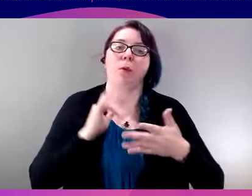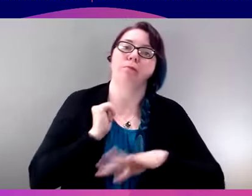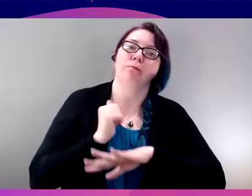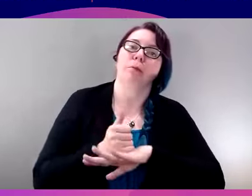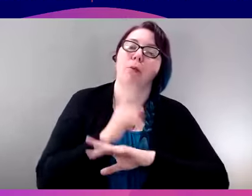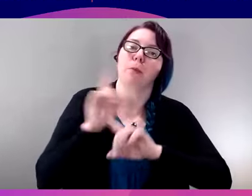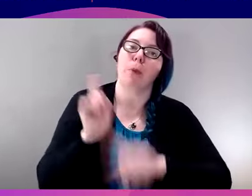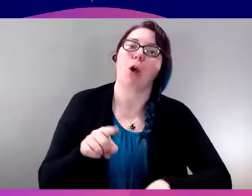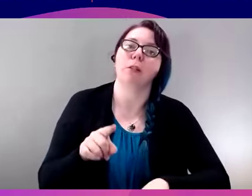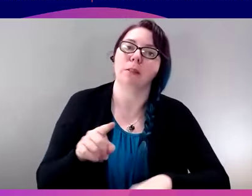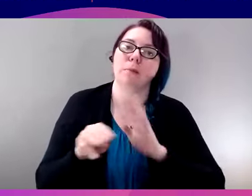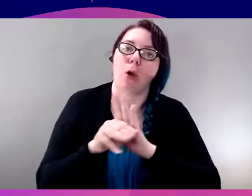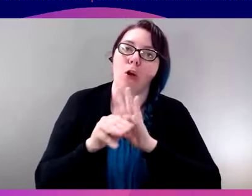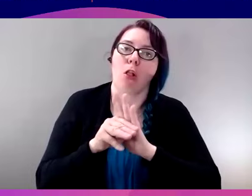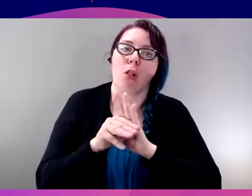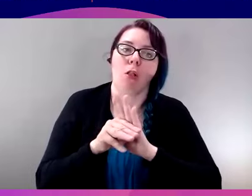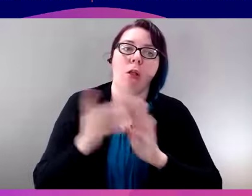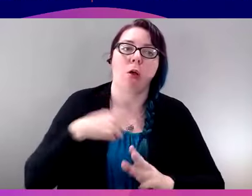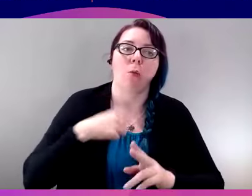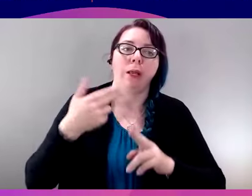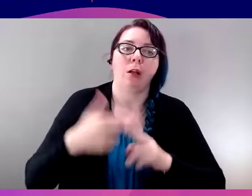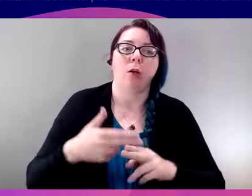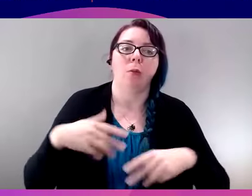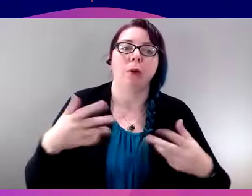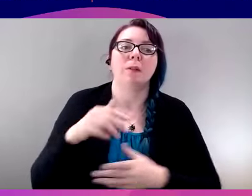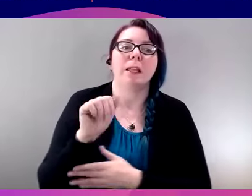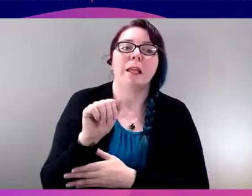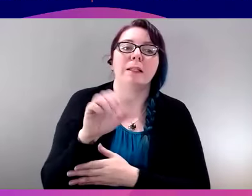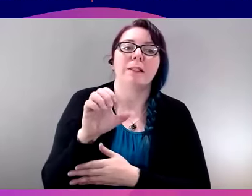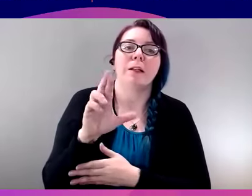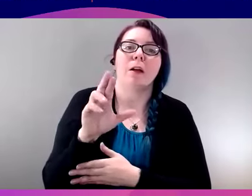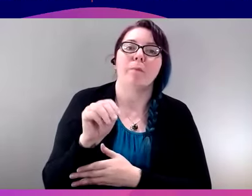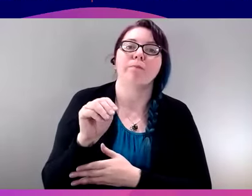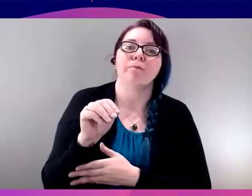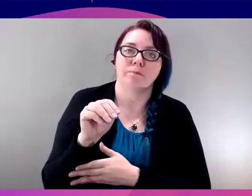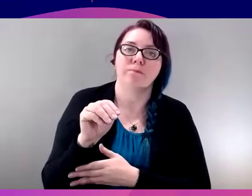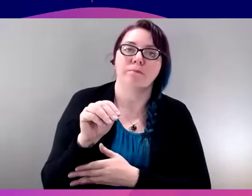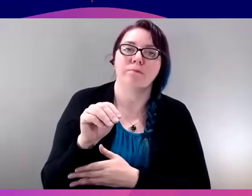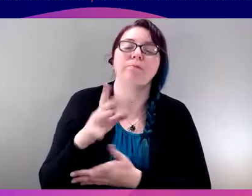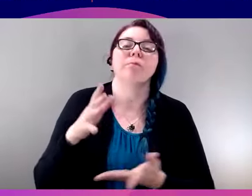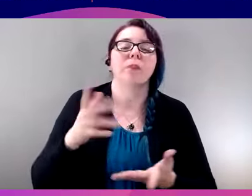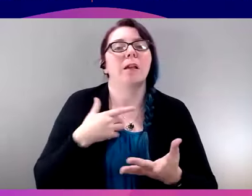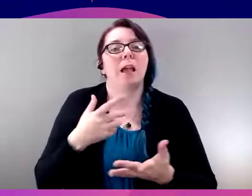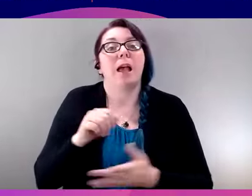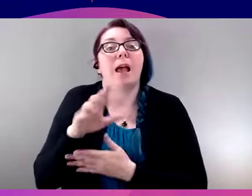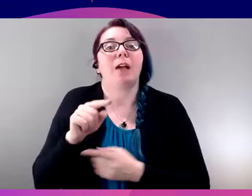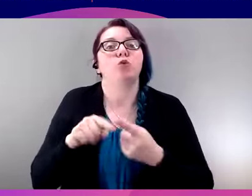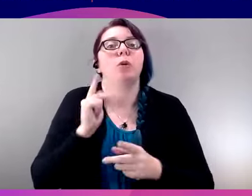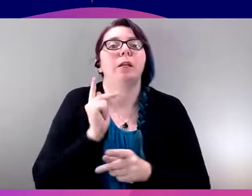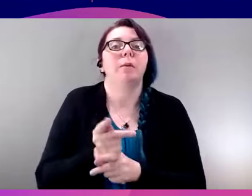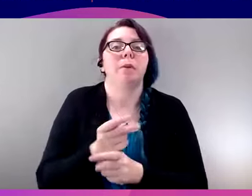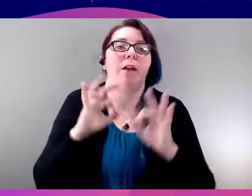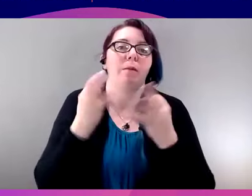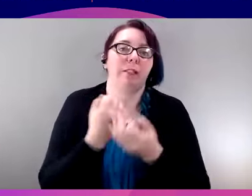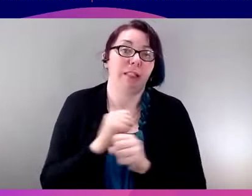Keep Families Safe model, for animal owning survivors experiencing gender-based violence that can be adapted